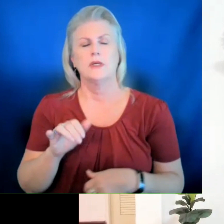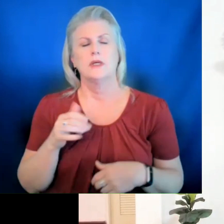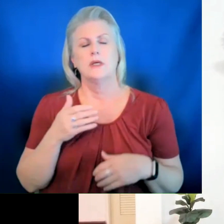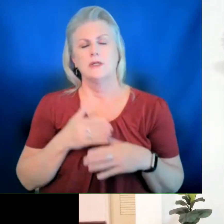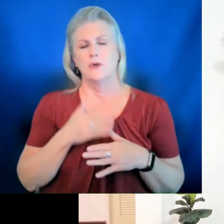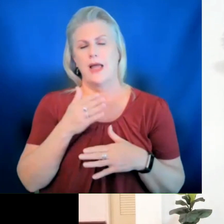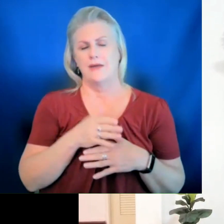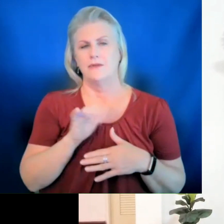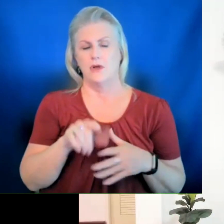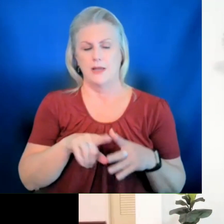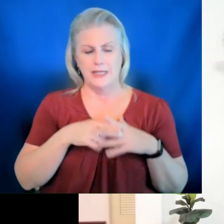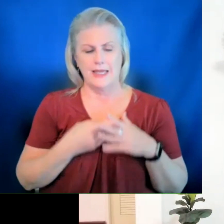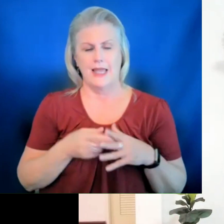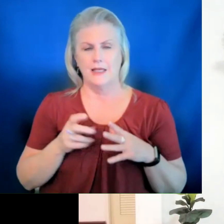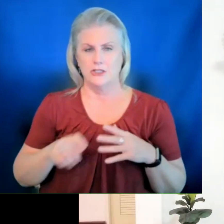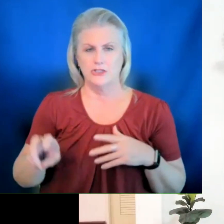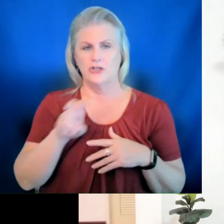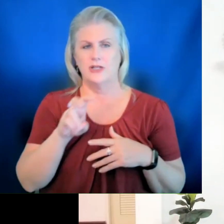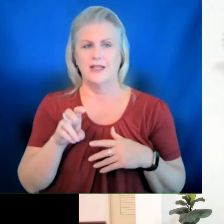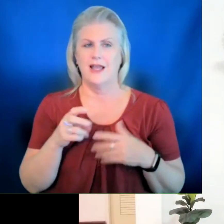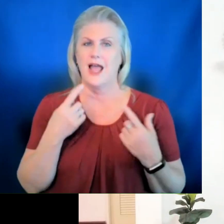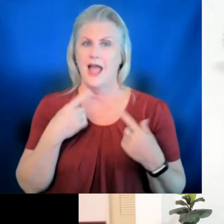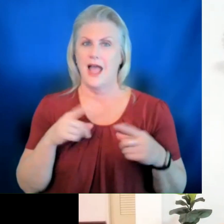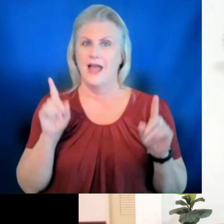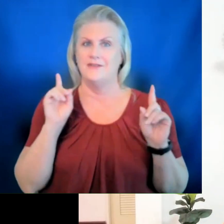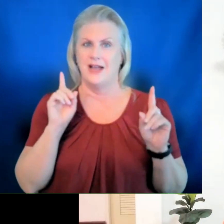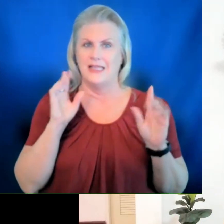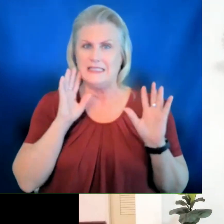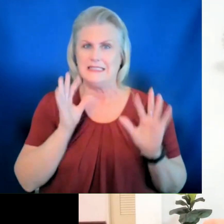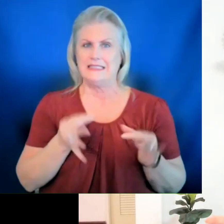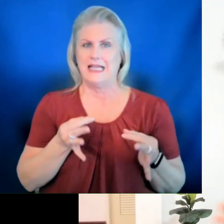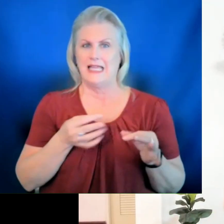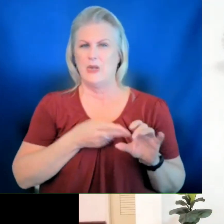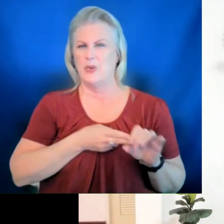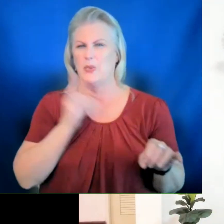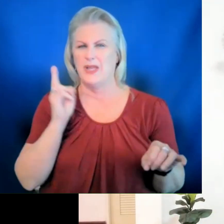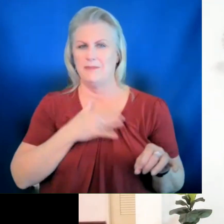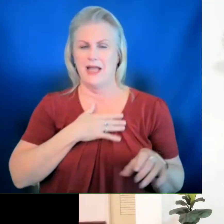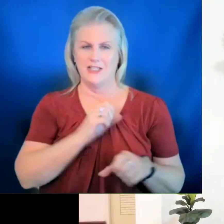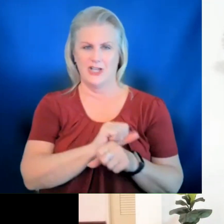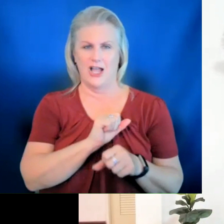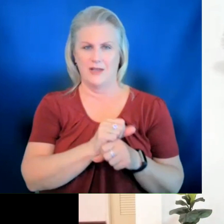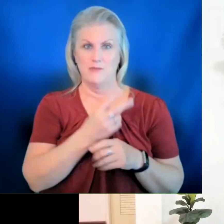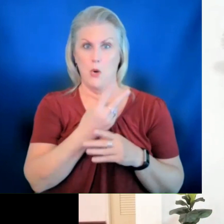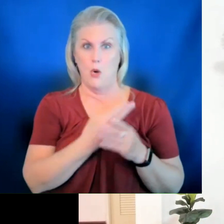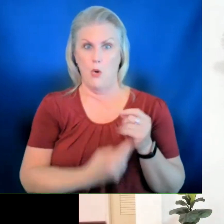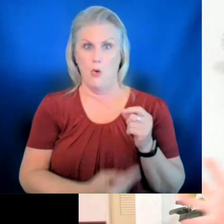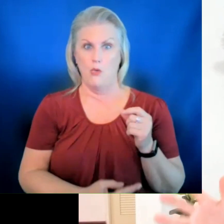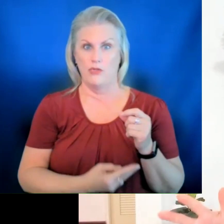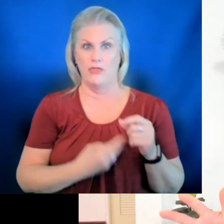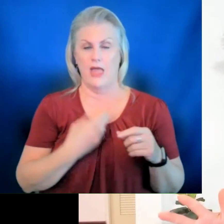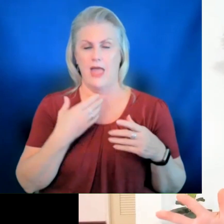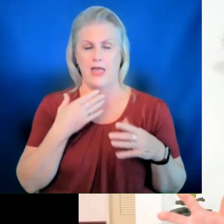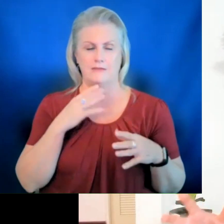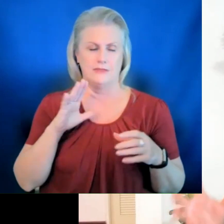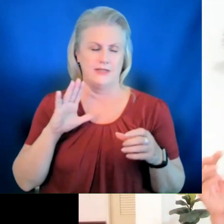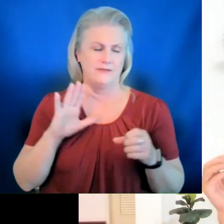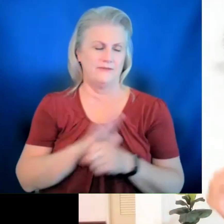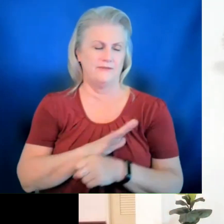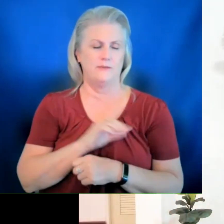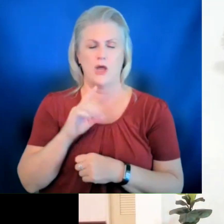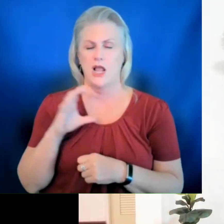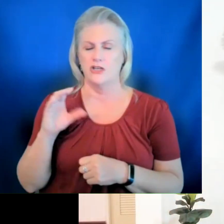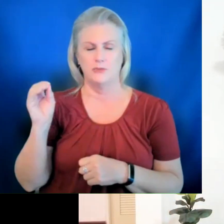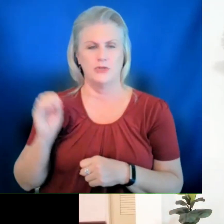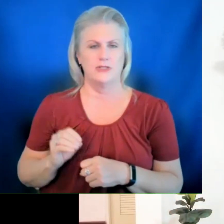that I embarked on, I decided to finally quit my jobs and go full in into my business.